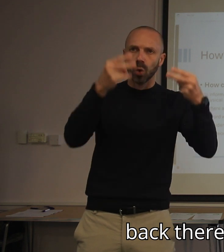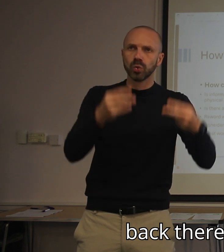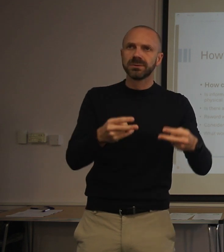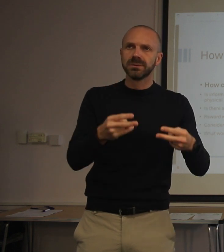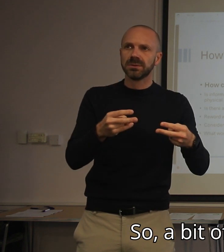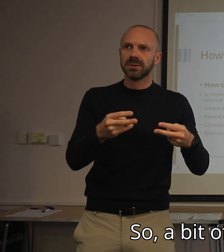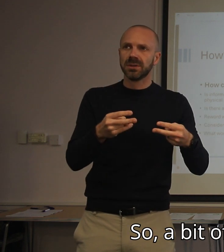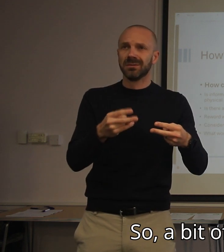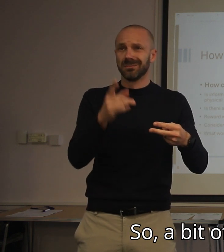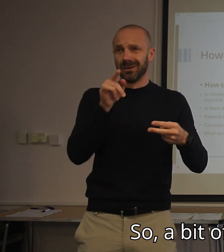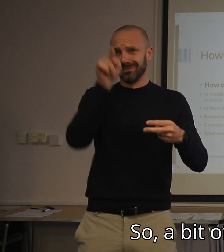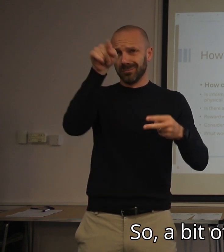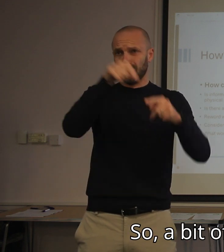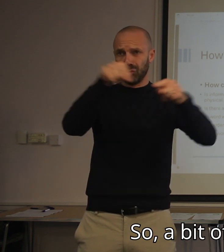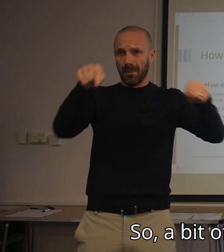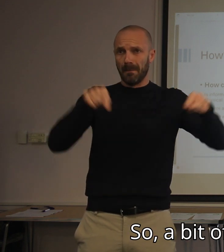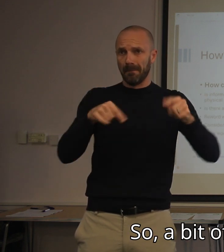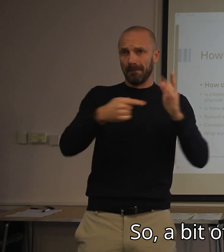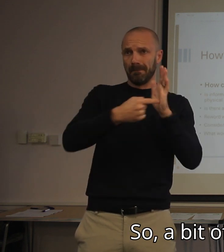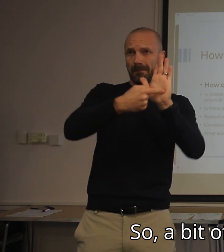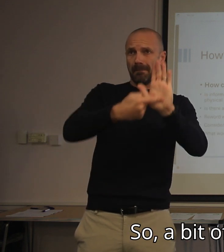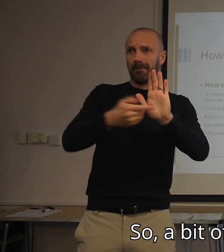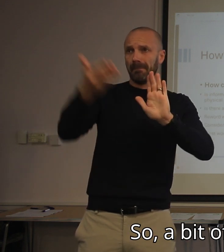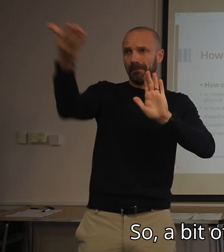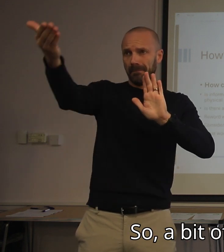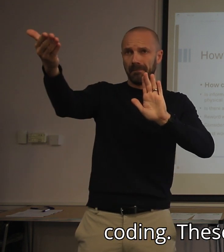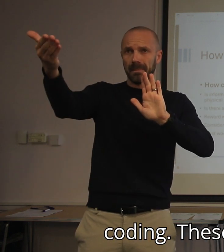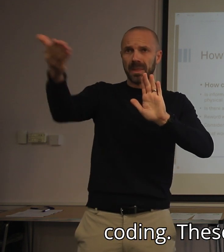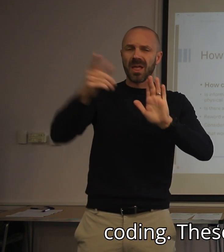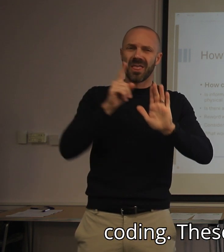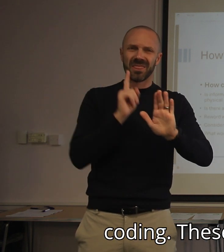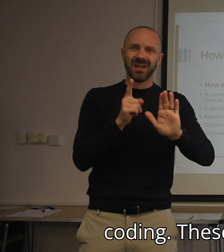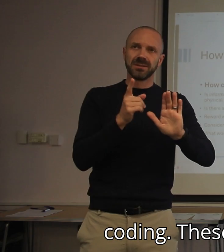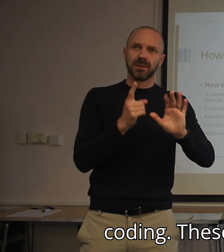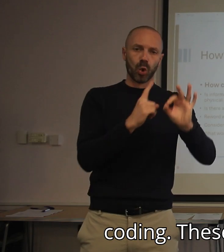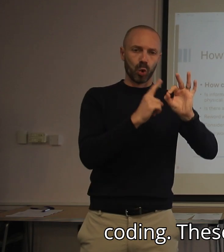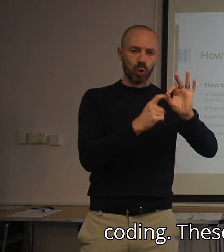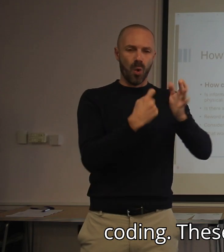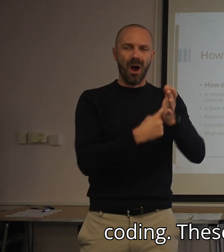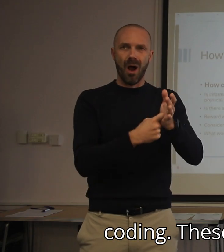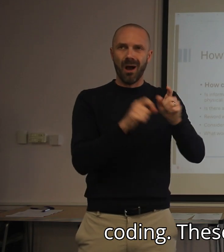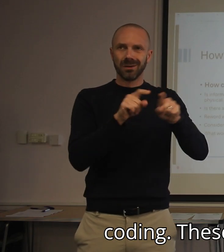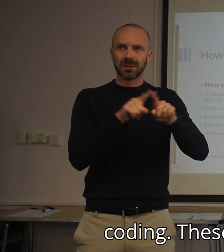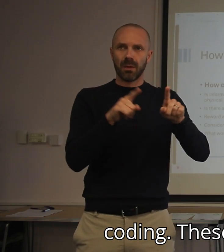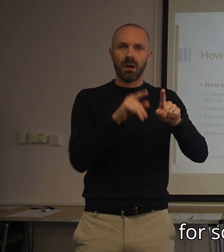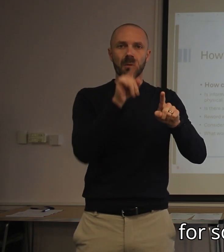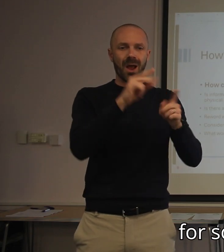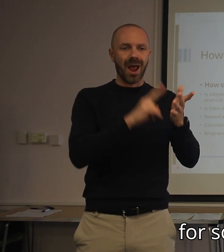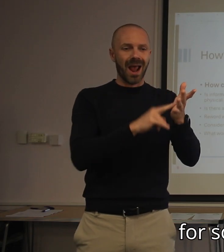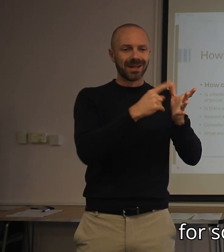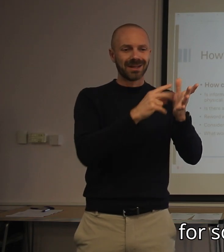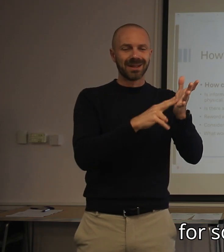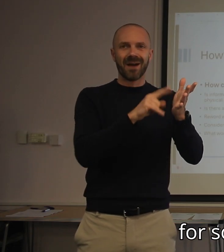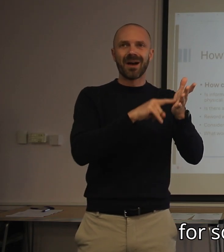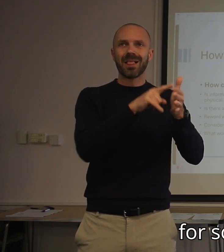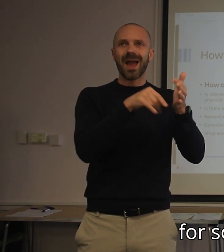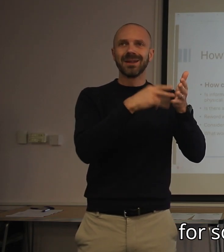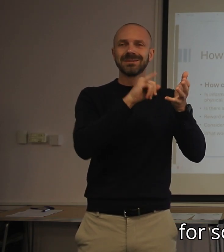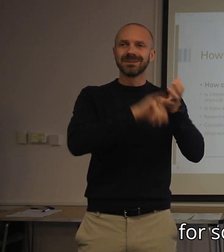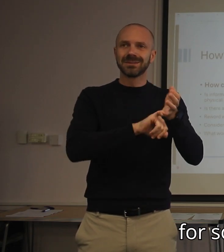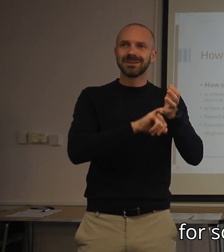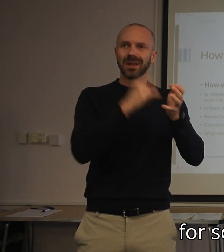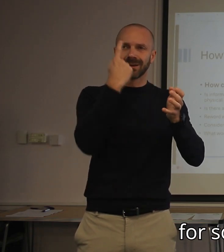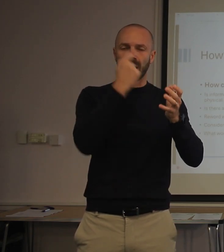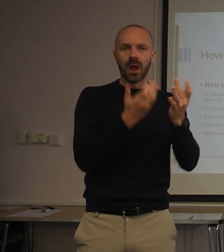back of the room. So a bit of an enhancement on QR coding. These are much more accessible for somebody that